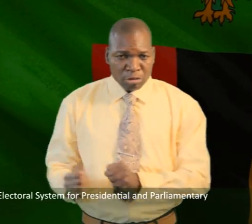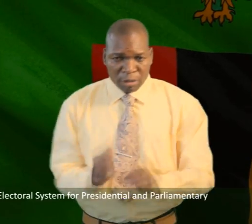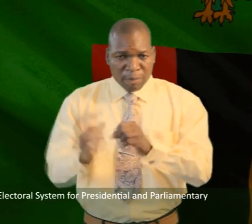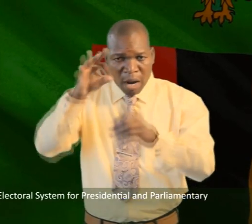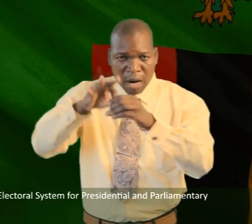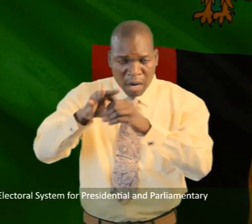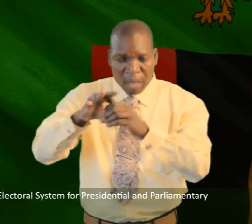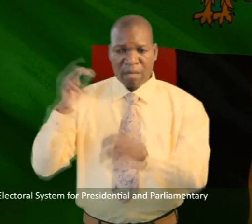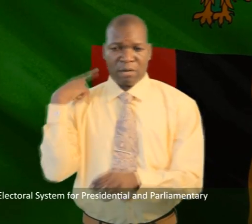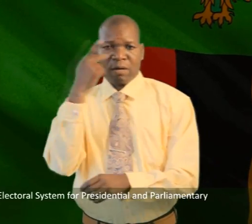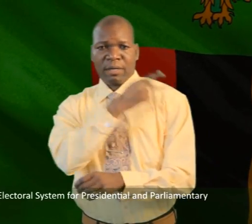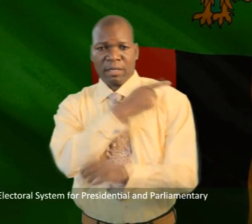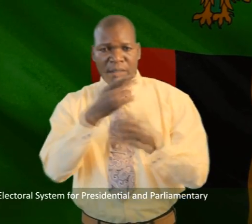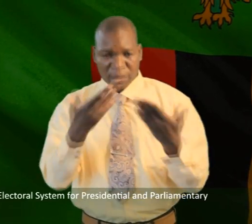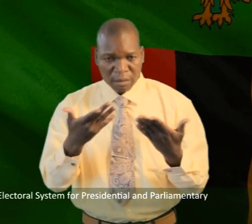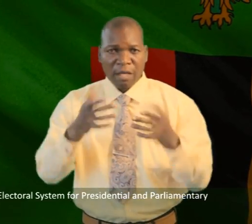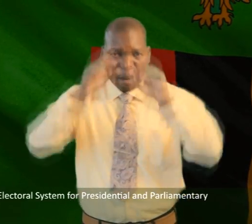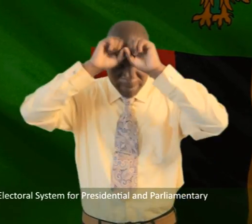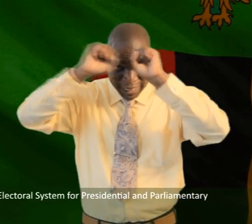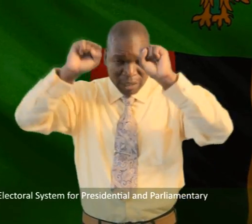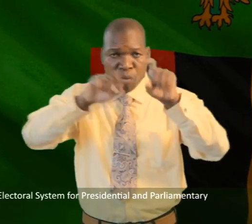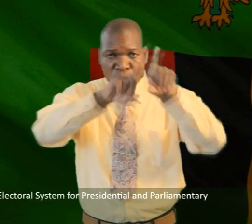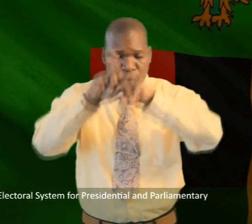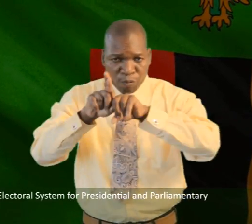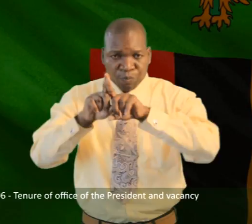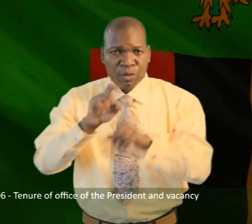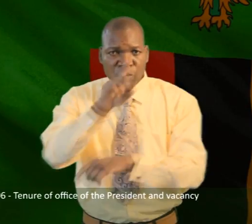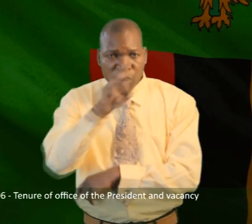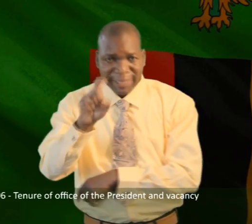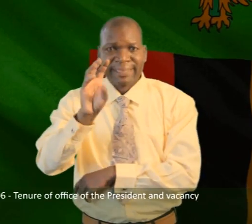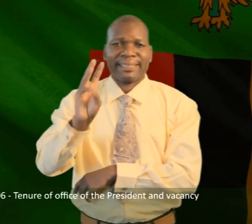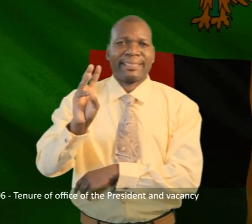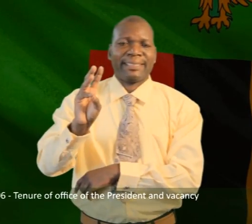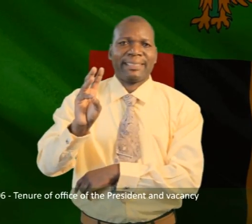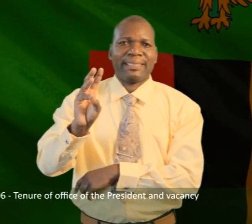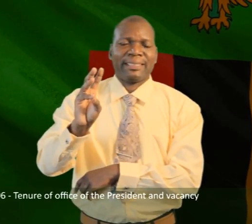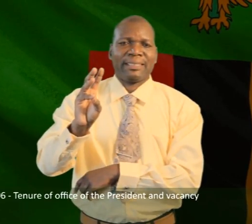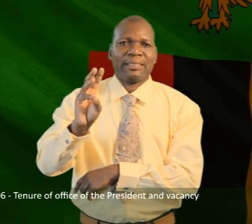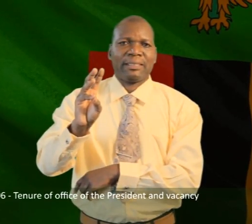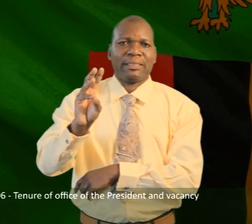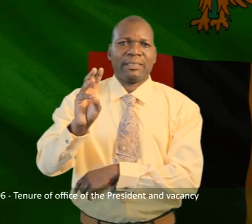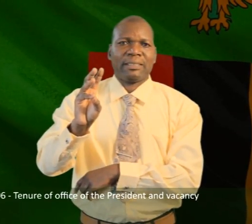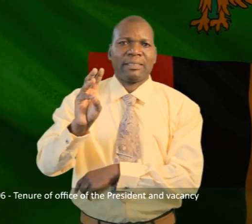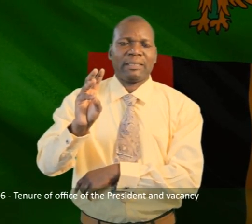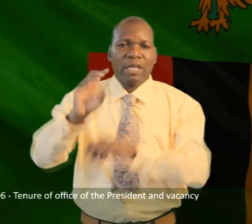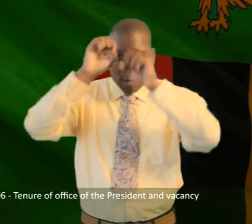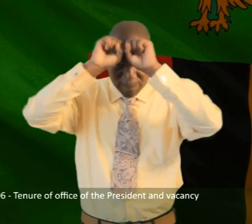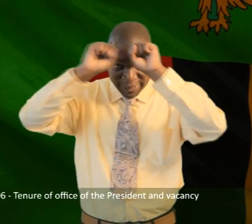Electoral system for presidential and parliamentary. 106. Tenure of office of the president and